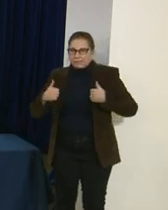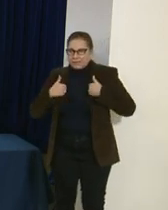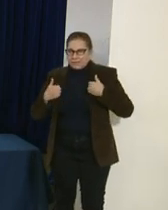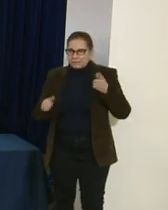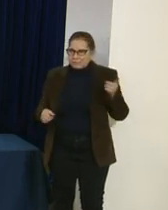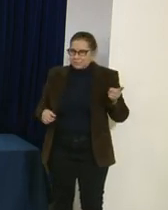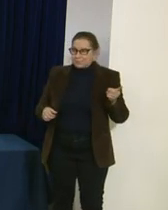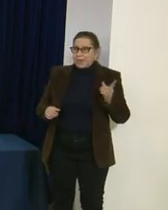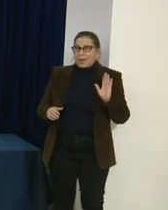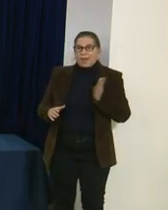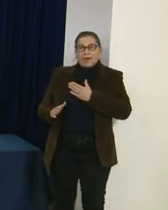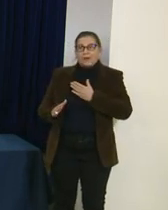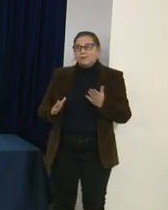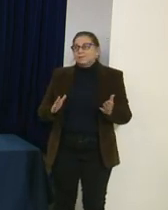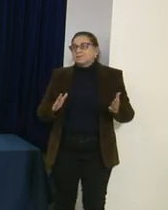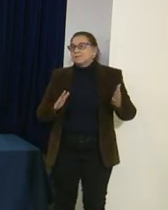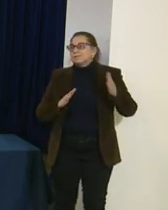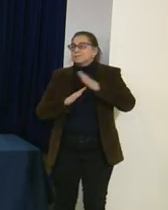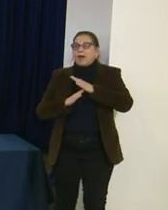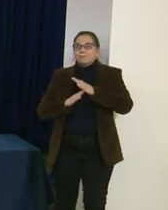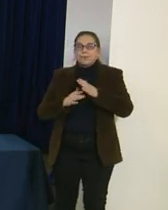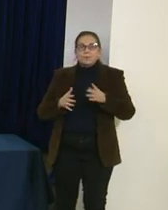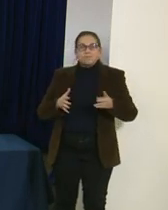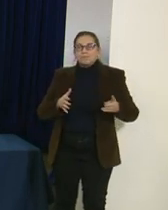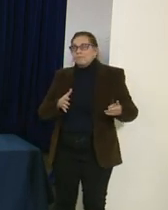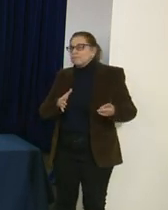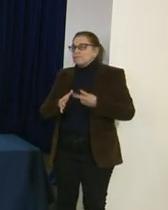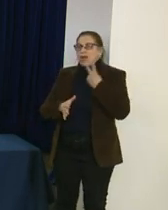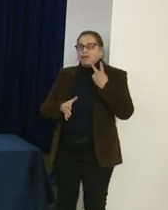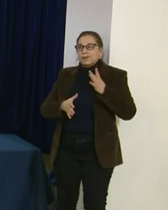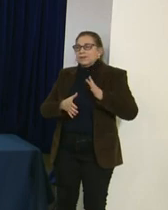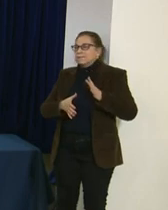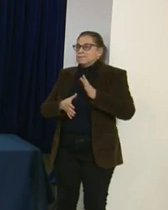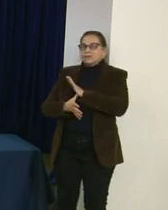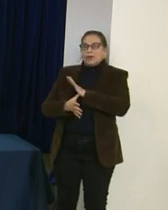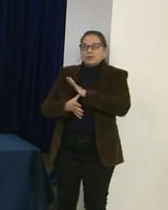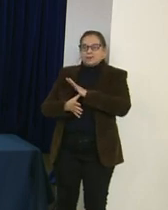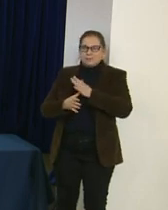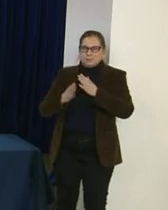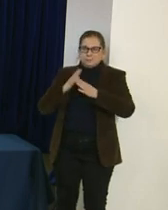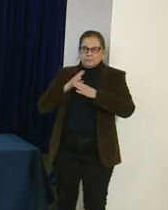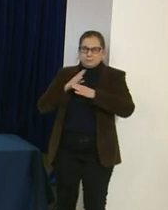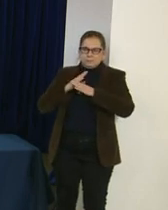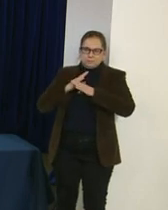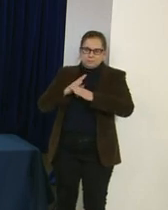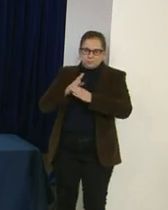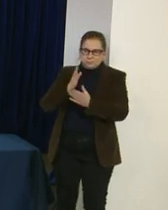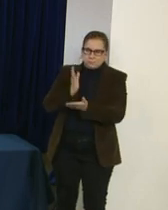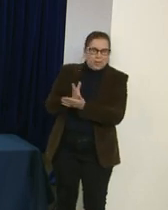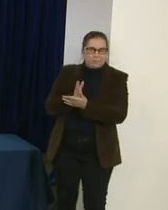is blunting the spread of the virus and doing everything that we can to keep our residents safe.